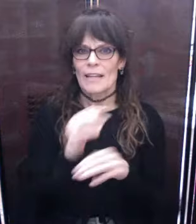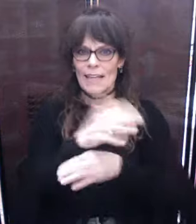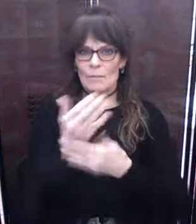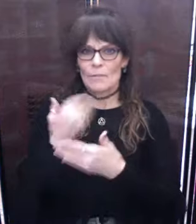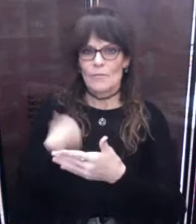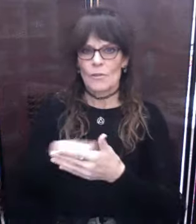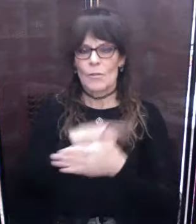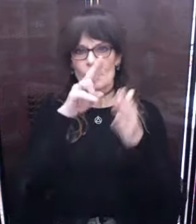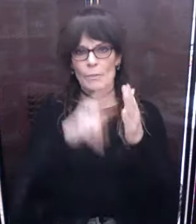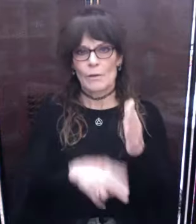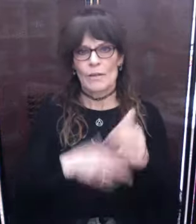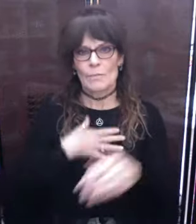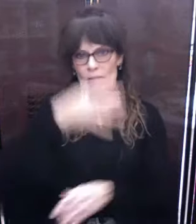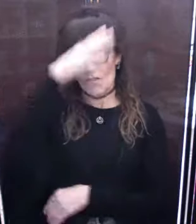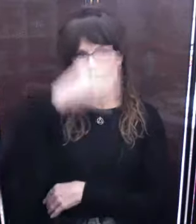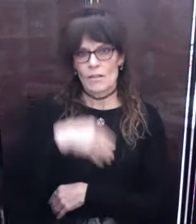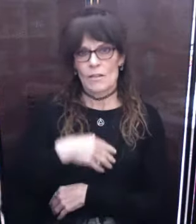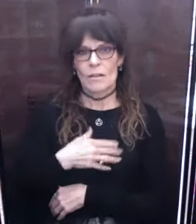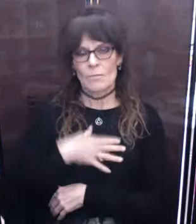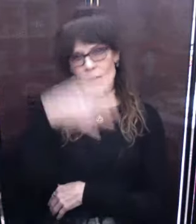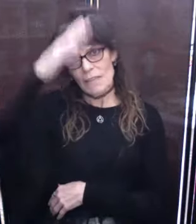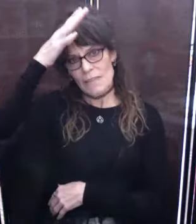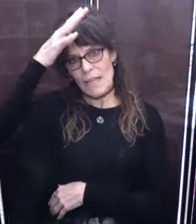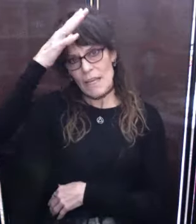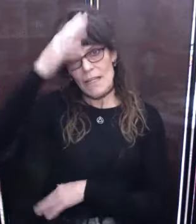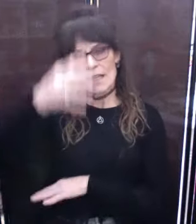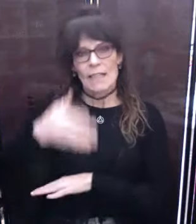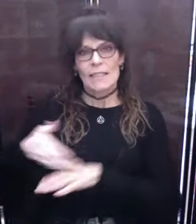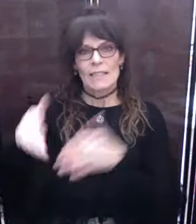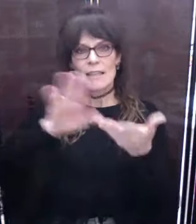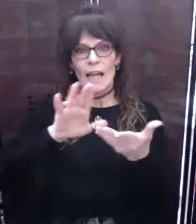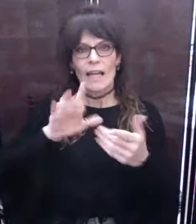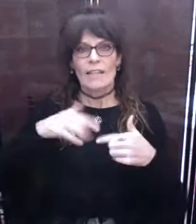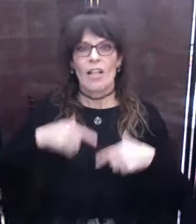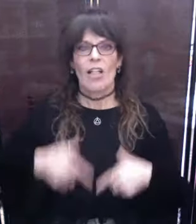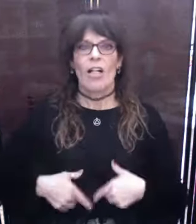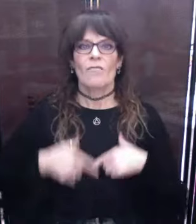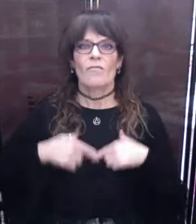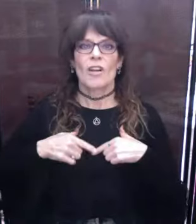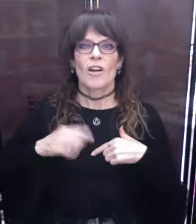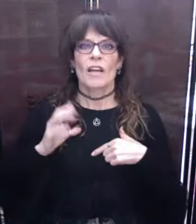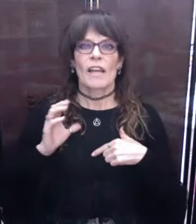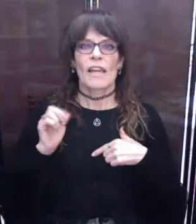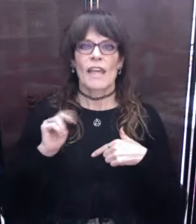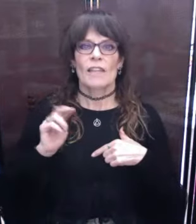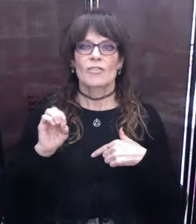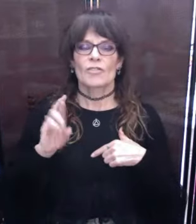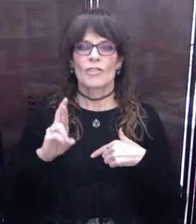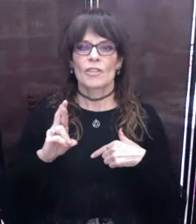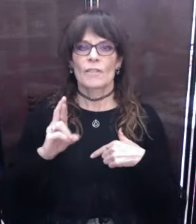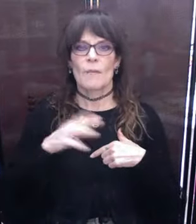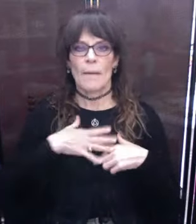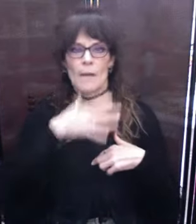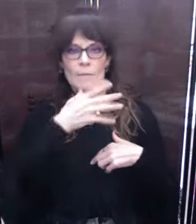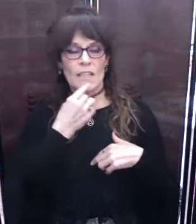father. My dad had died of lung cancer, and my mom said to me, tomorrow morning at the church